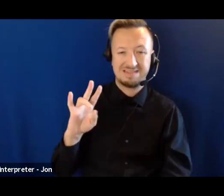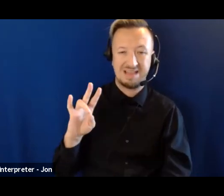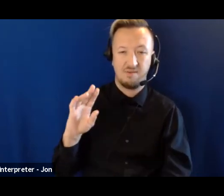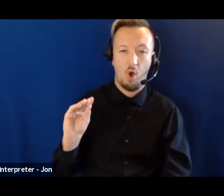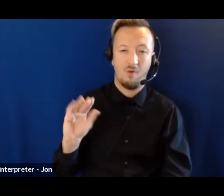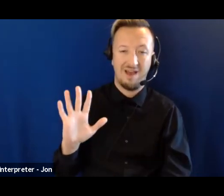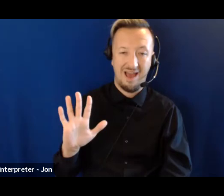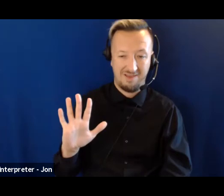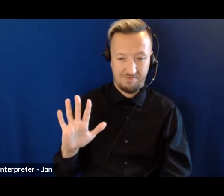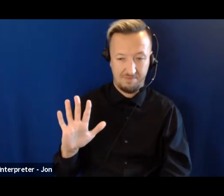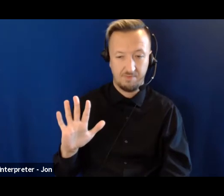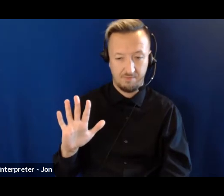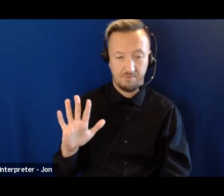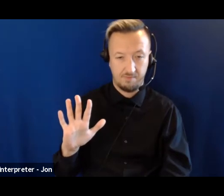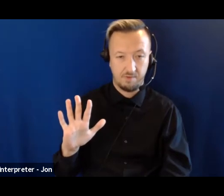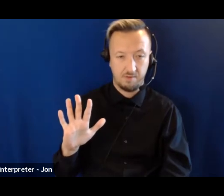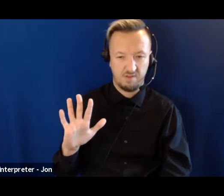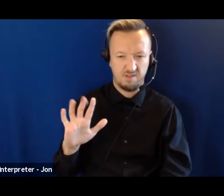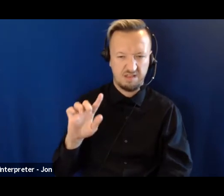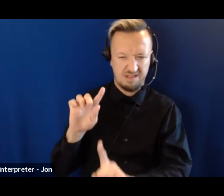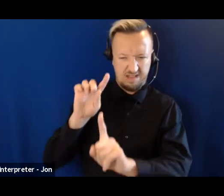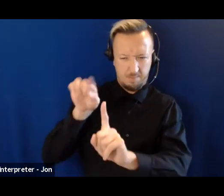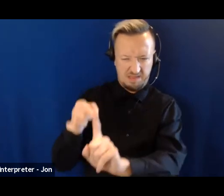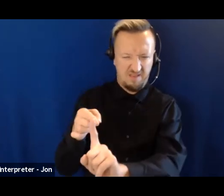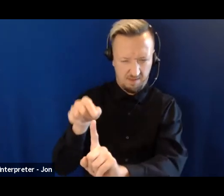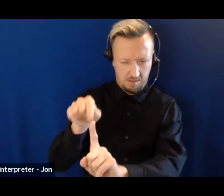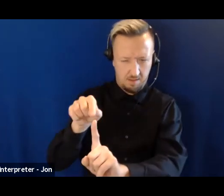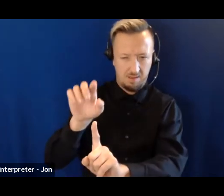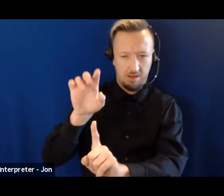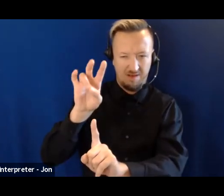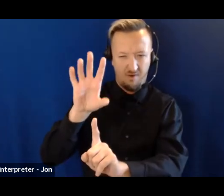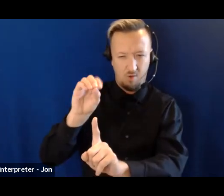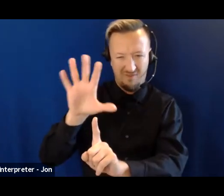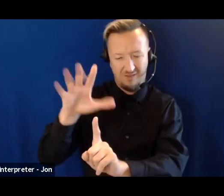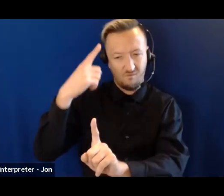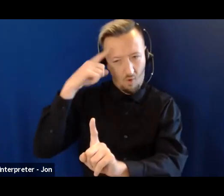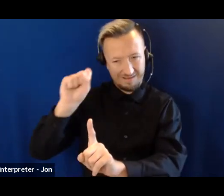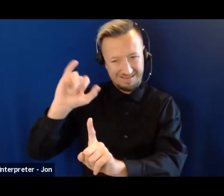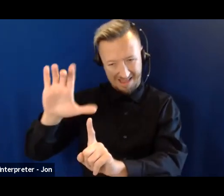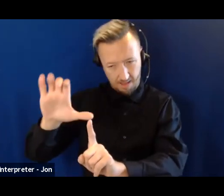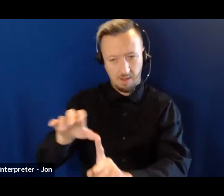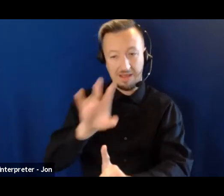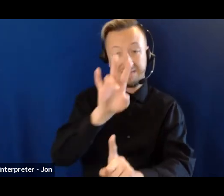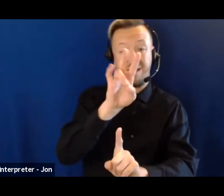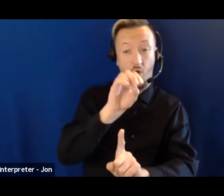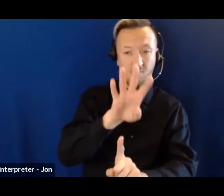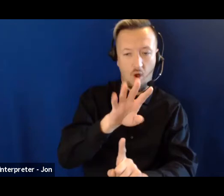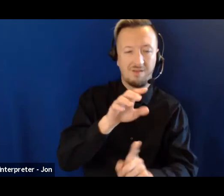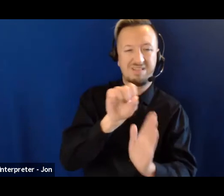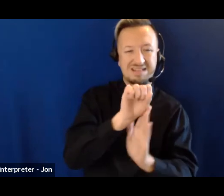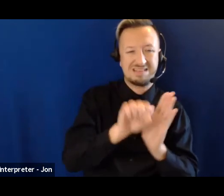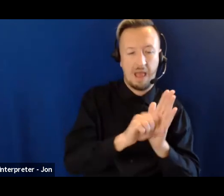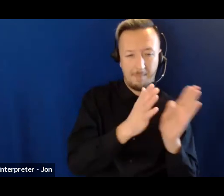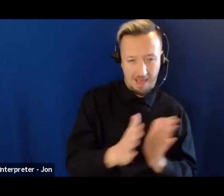705, specifically for the SILC, and then of course, Section 704 is the state plan.